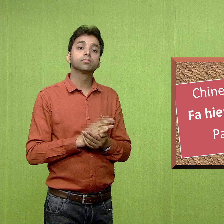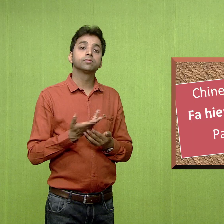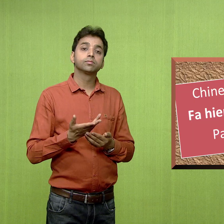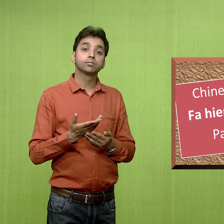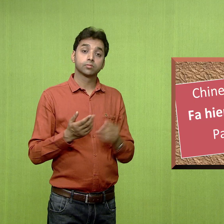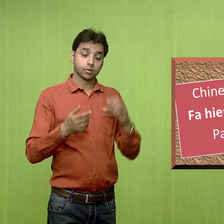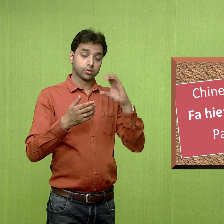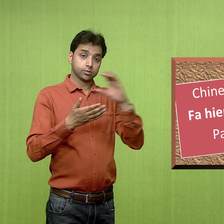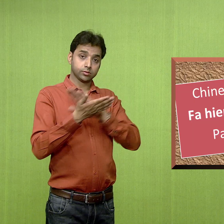Chinese traveler